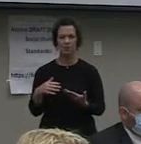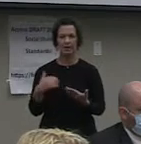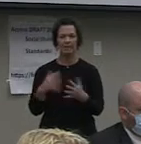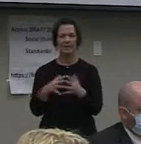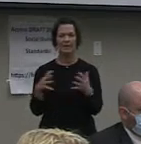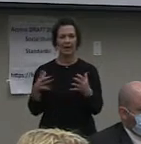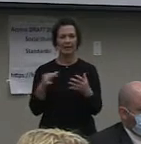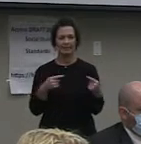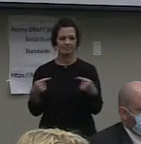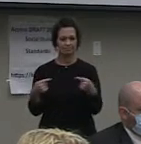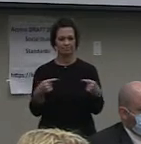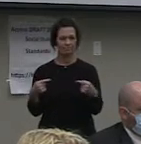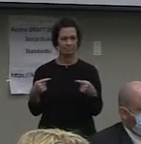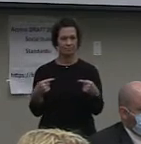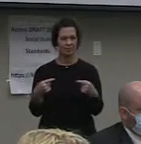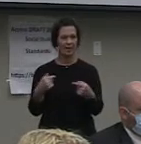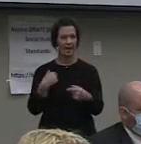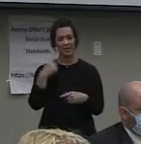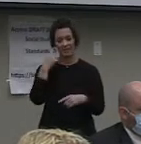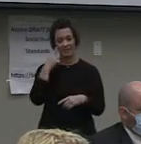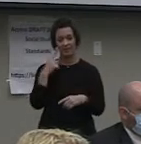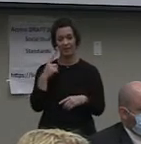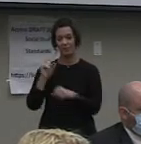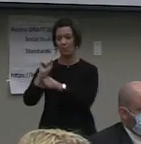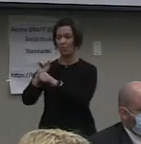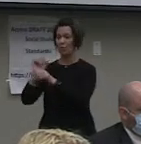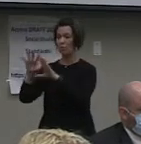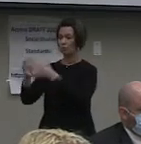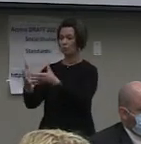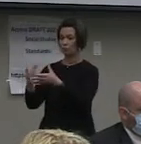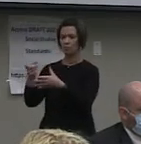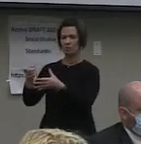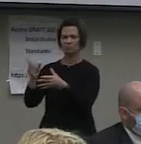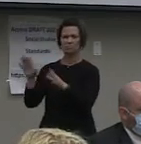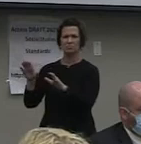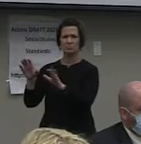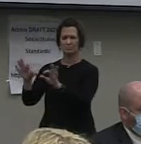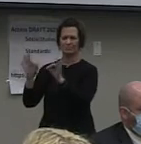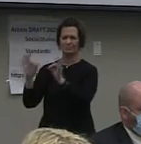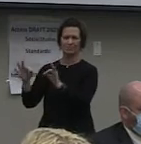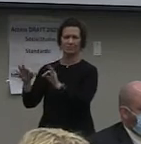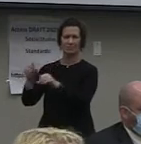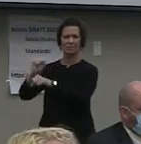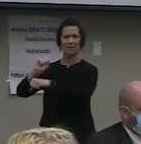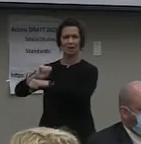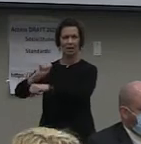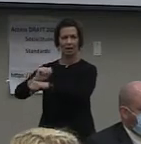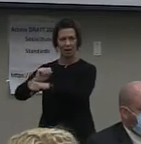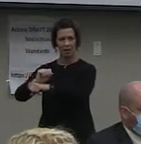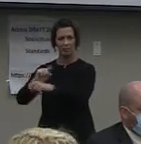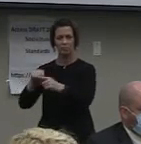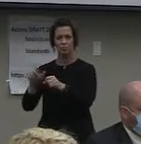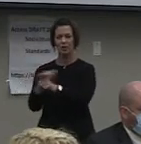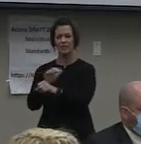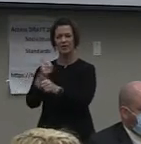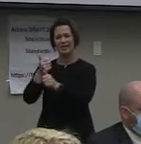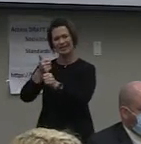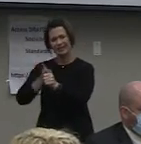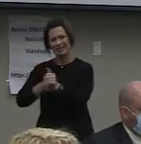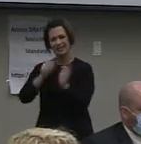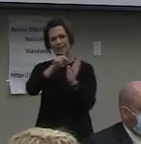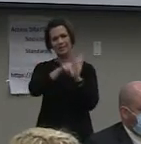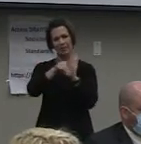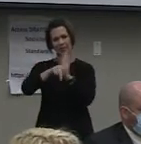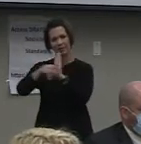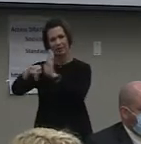very well. And I think the work groups have done an excellent job of covering each period in each grade level. And I think